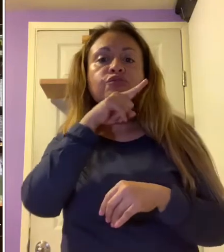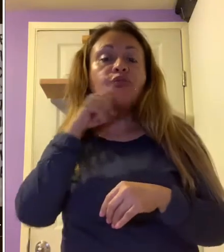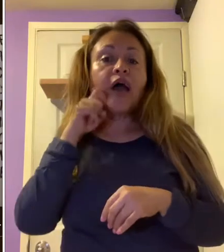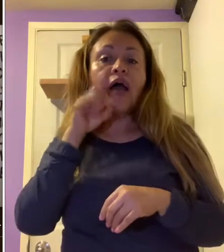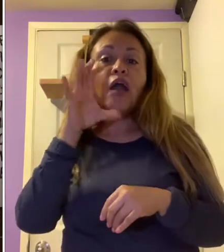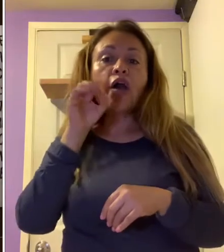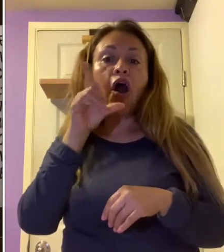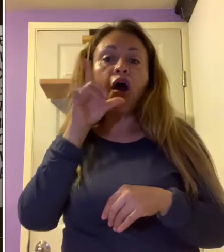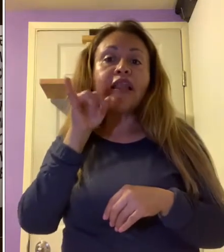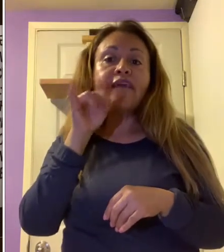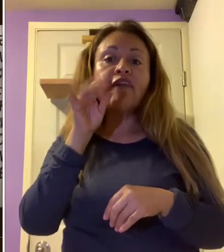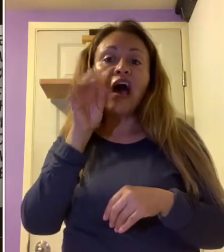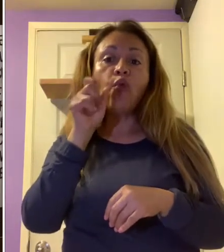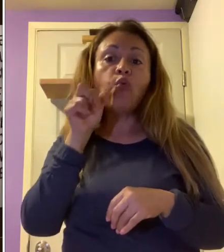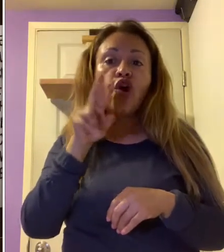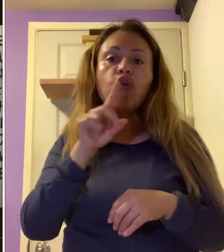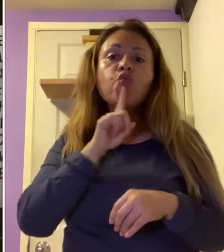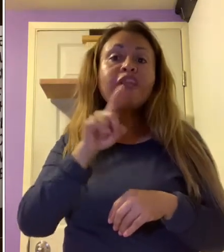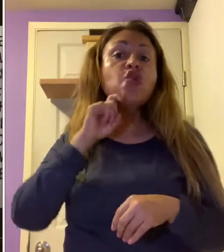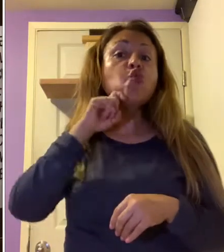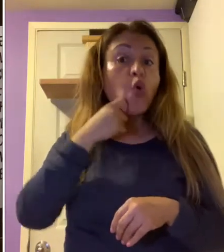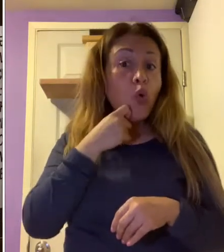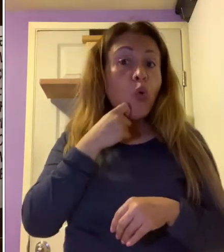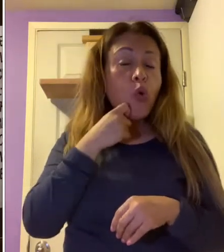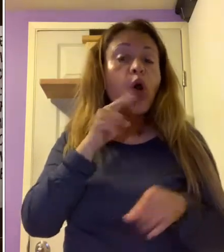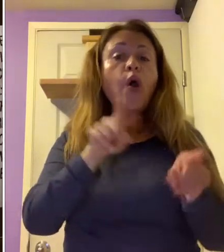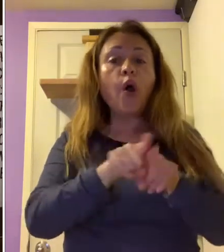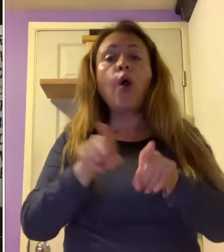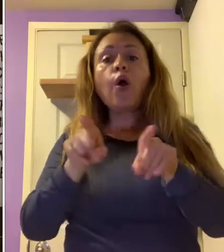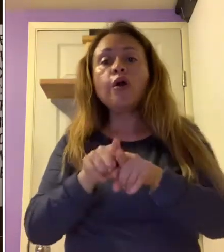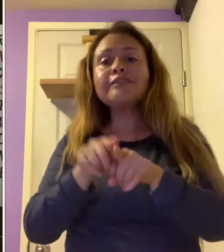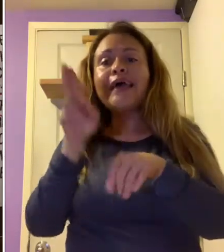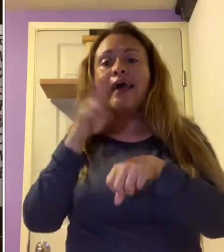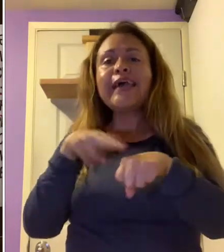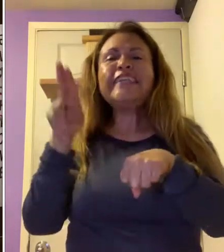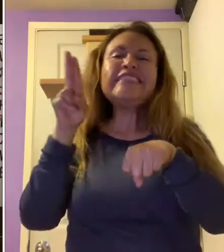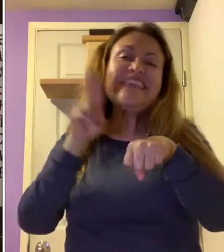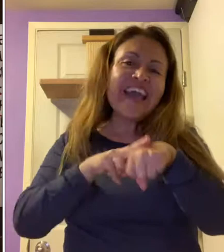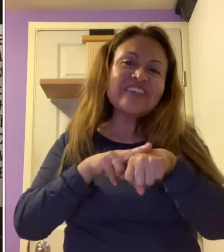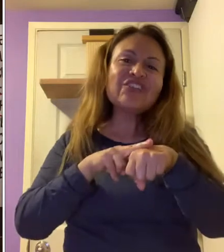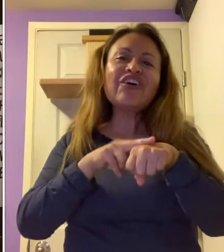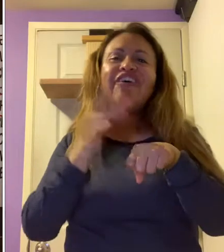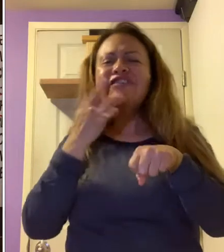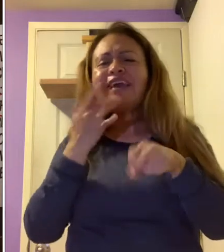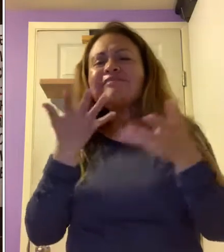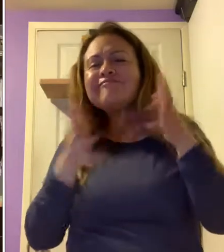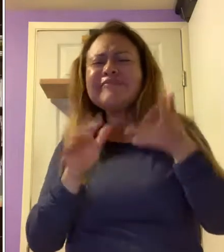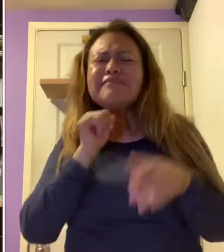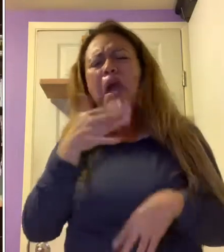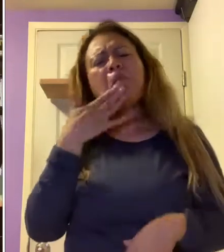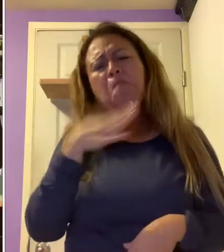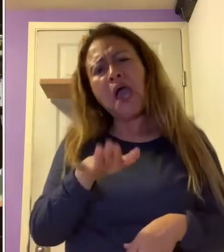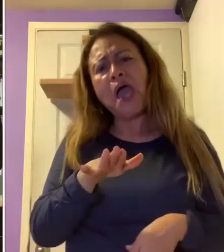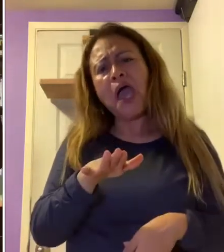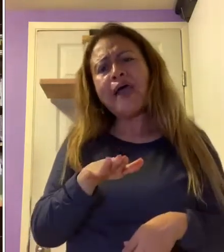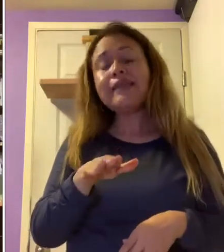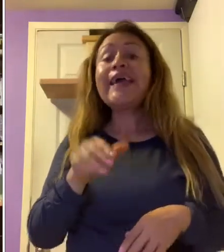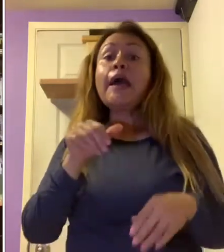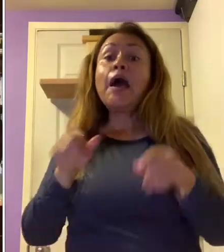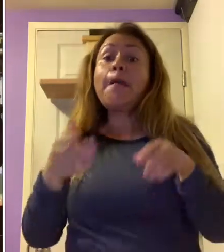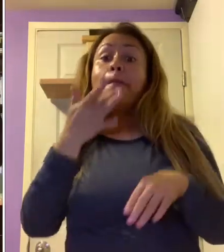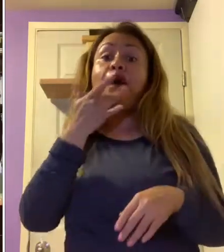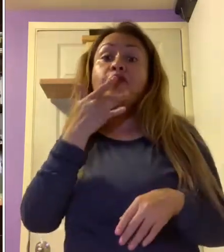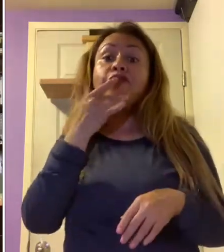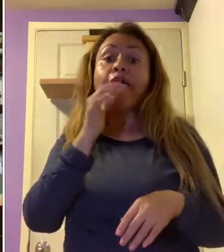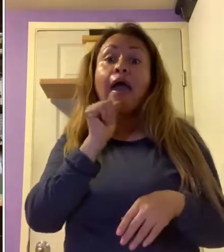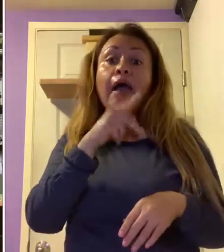dried cauliflower and brown rice on there. Very cool. They do have a little bit of natural flavoring, but overall, not that bad. Not